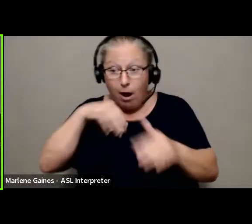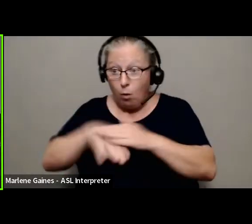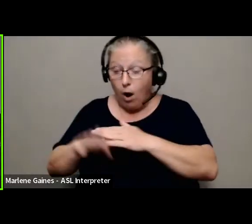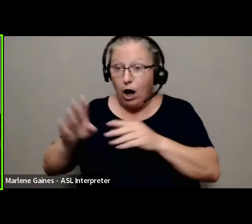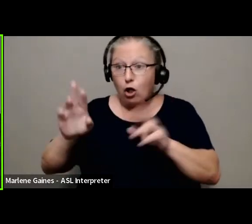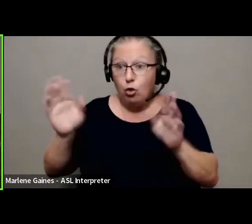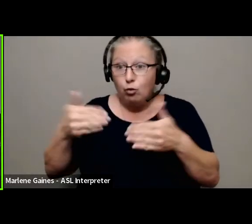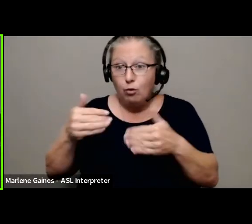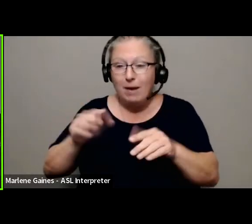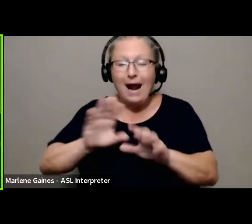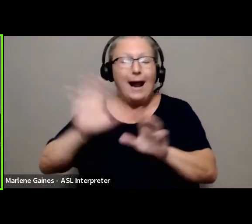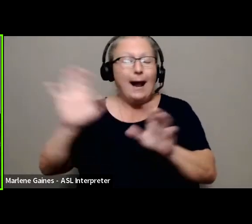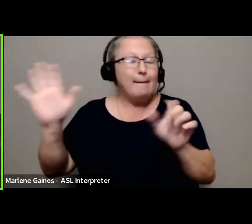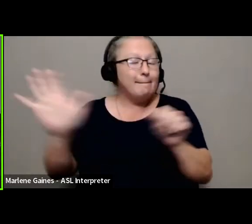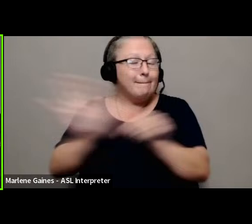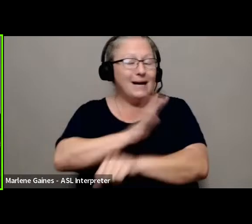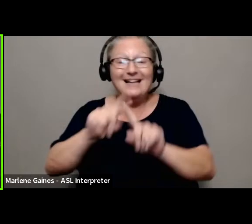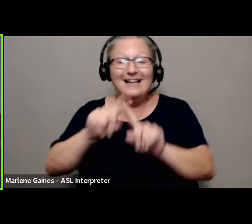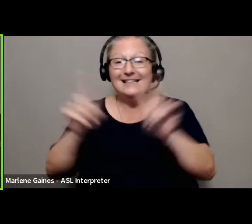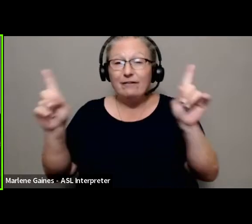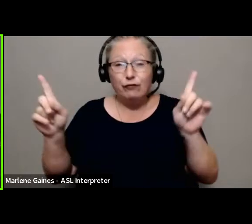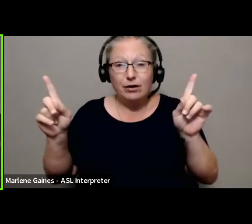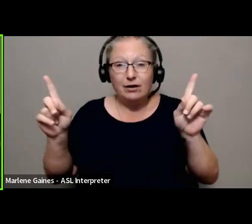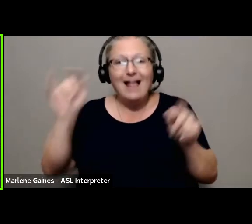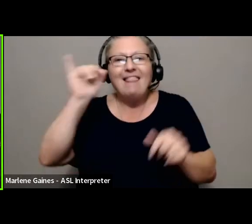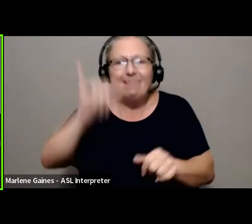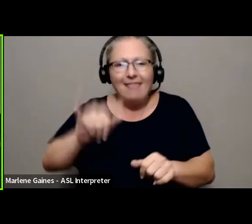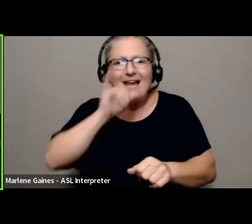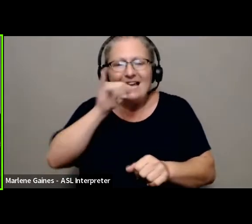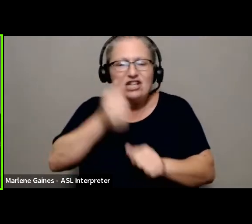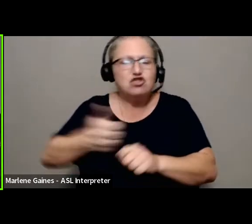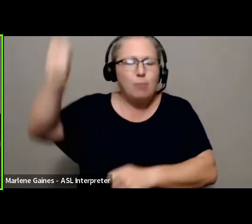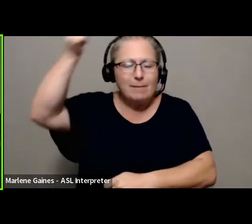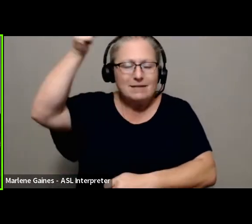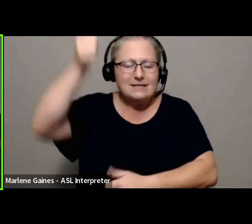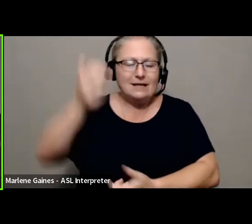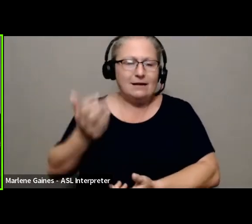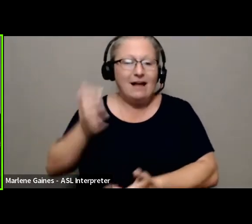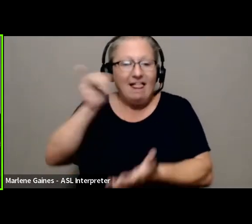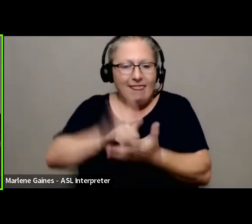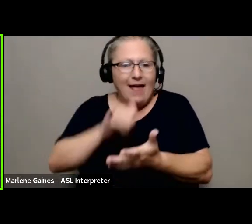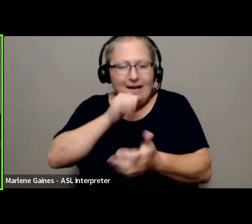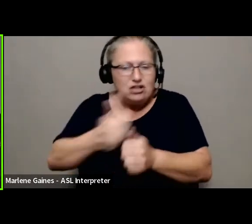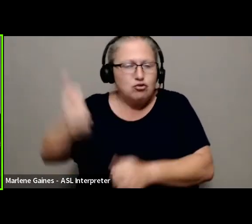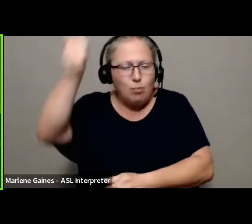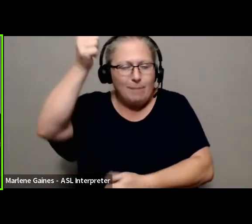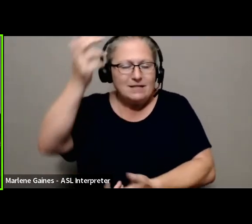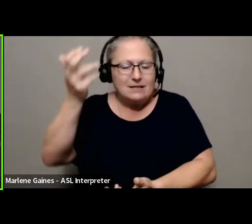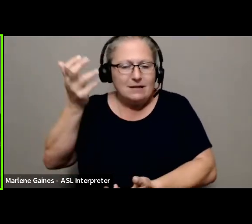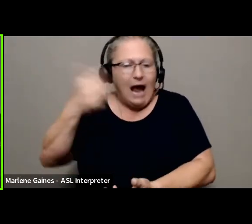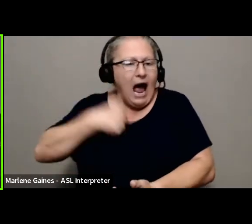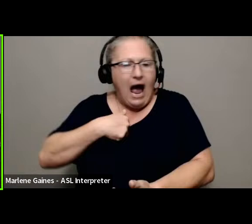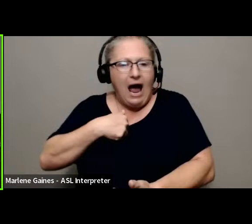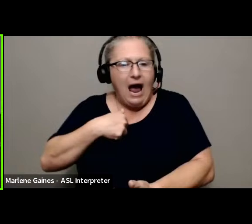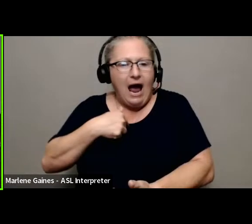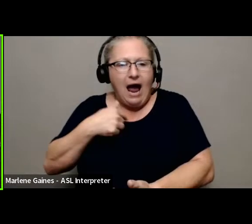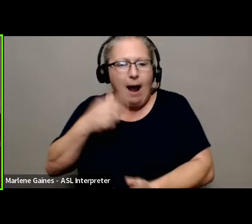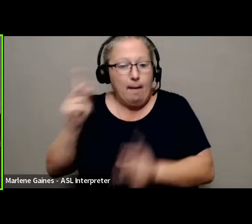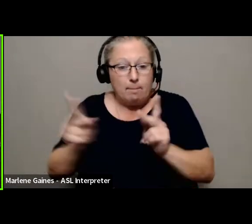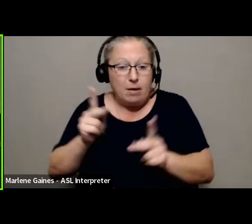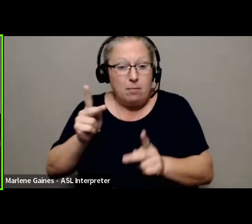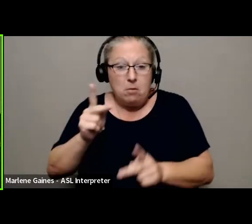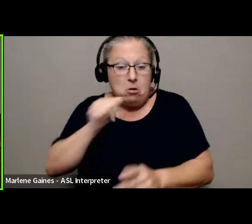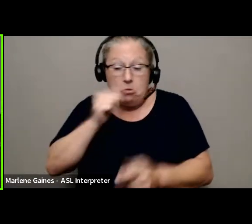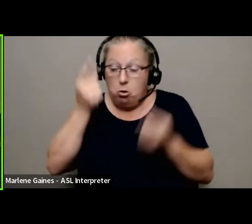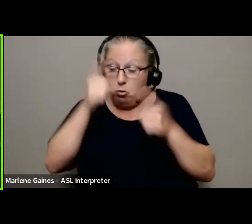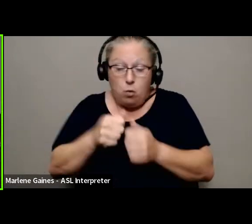it's completely different. That is supremacy. That is supremacy. And people might not